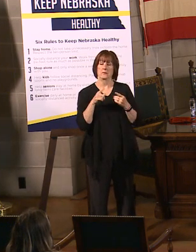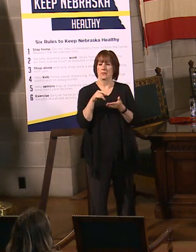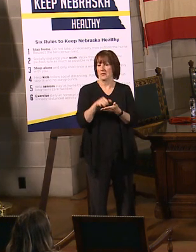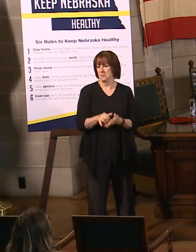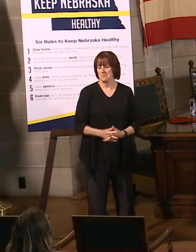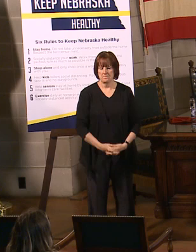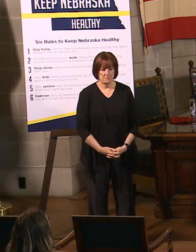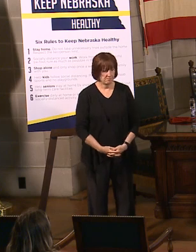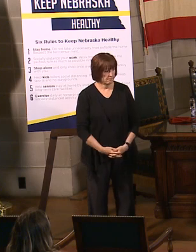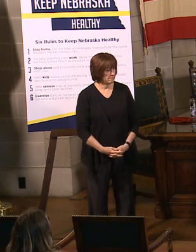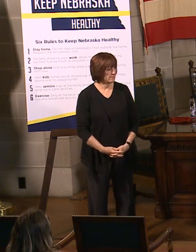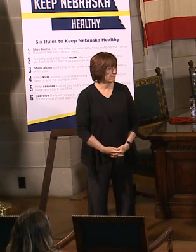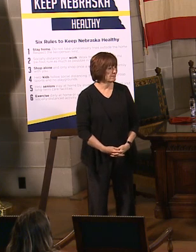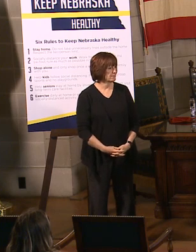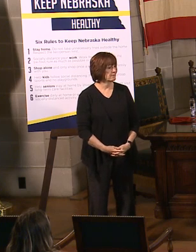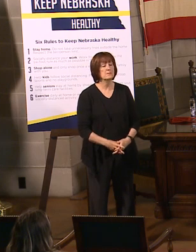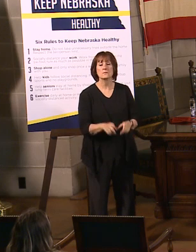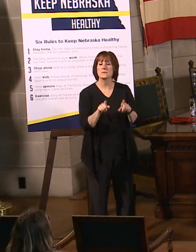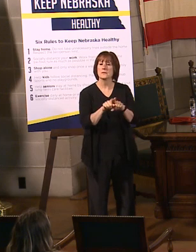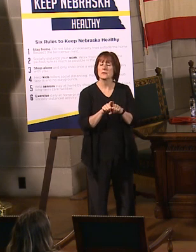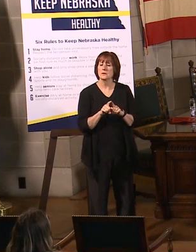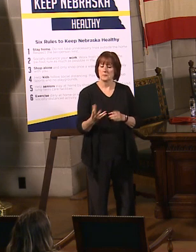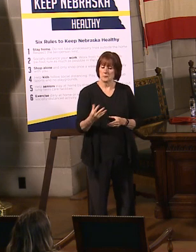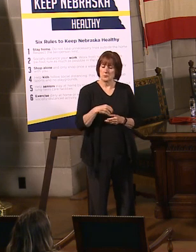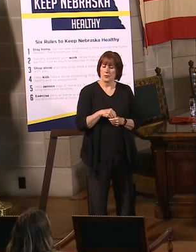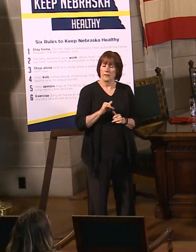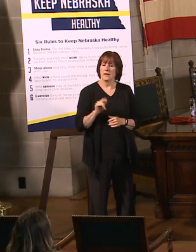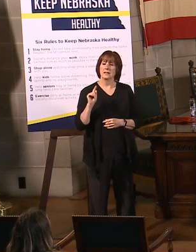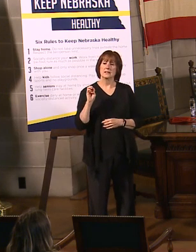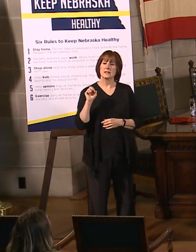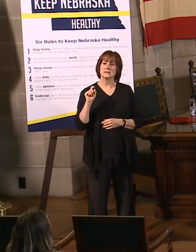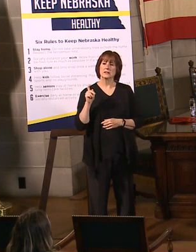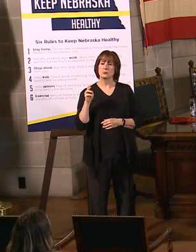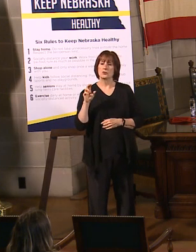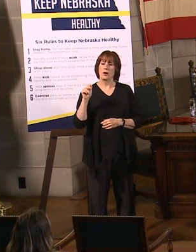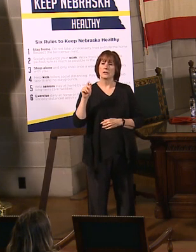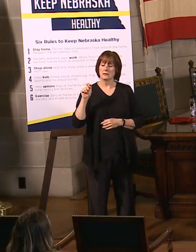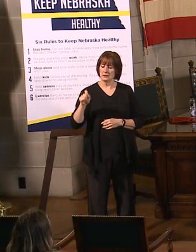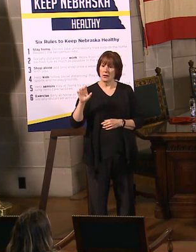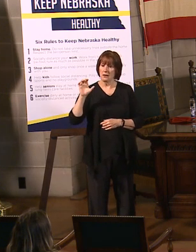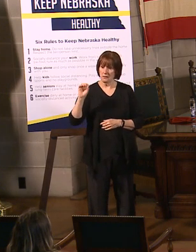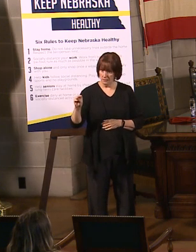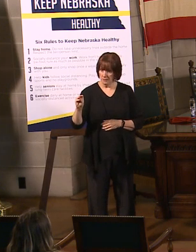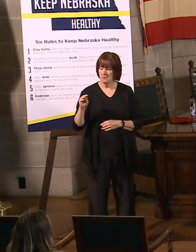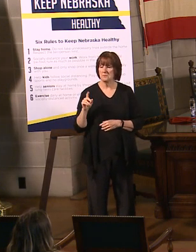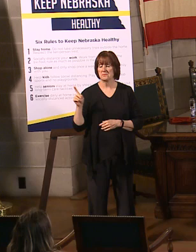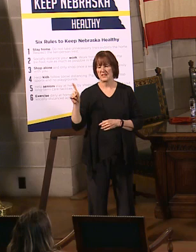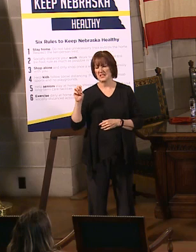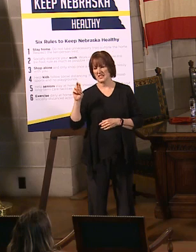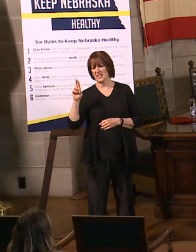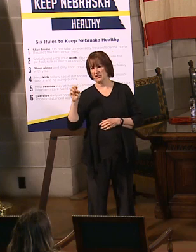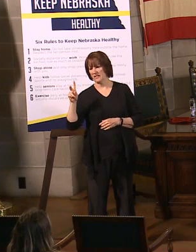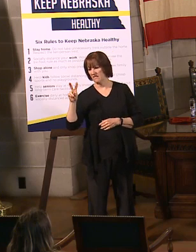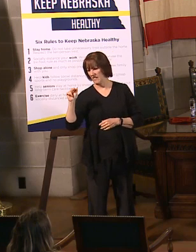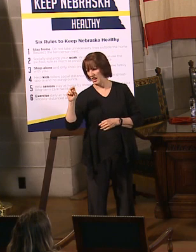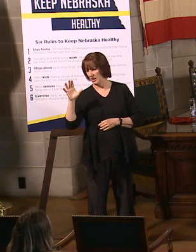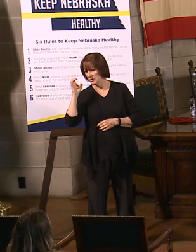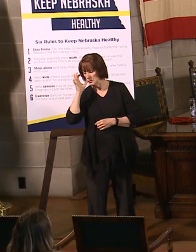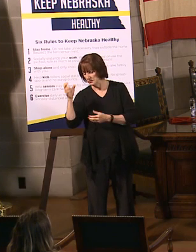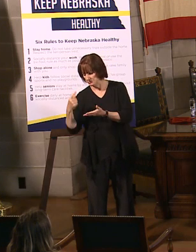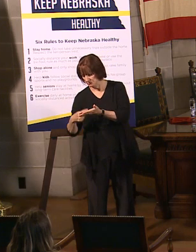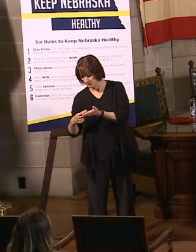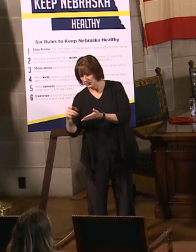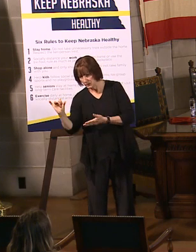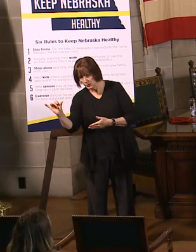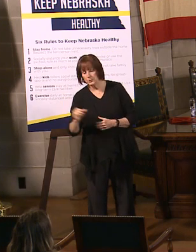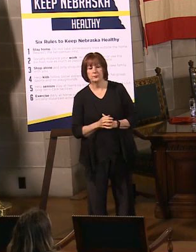that. Also, as part of that testnebraska.com, and Derek Vance will talk about this as well, is